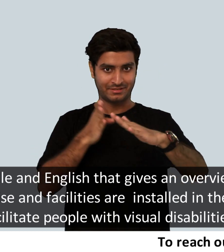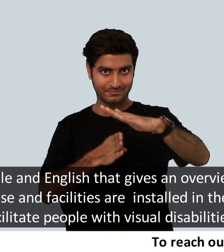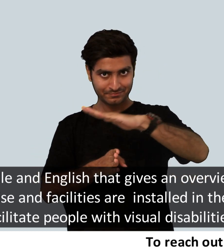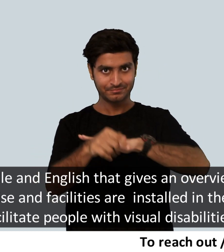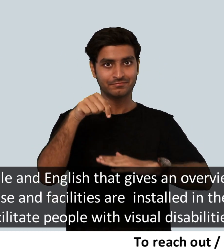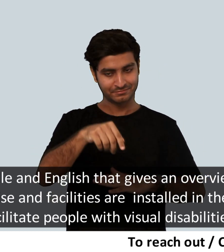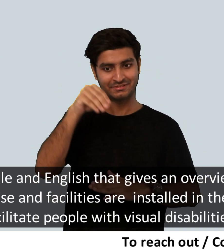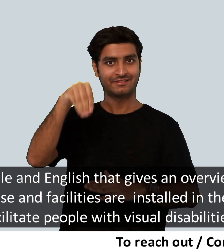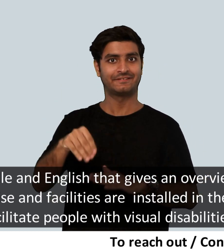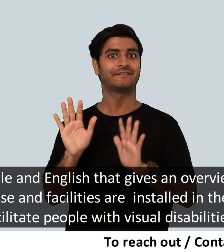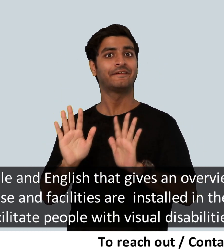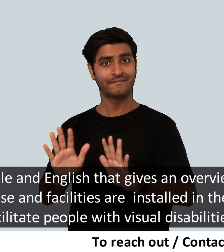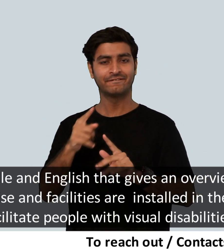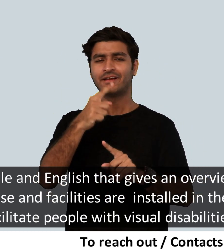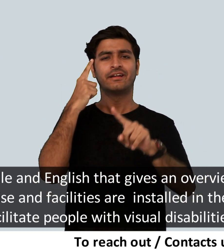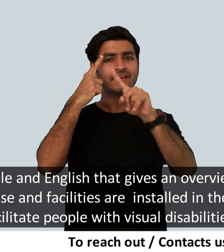people with visual disabilities.